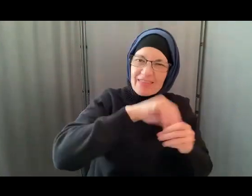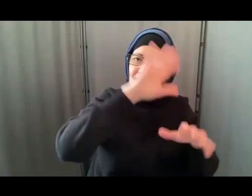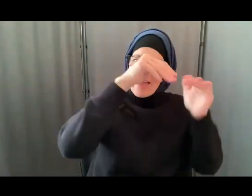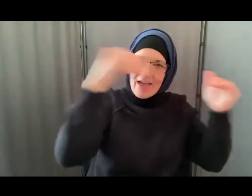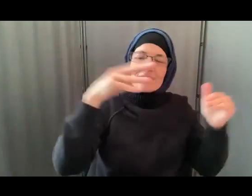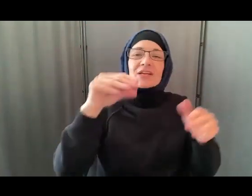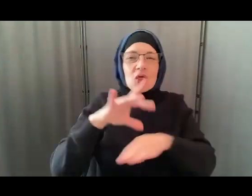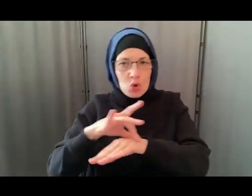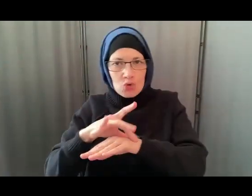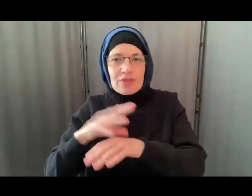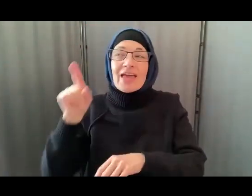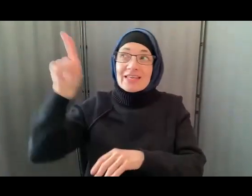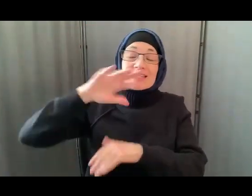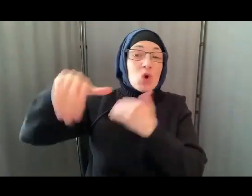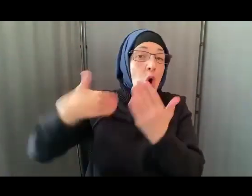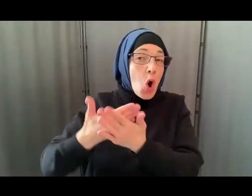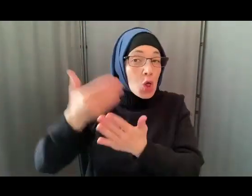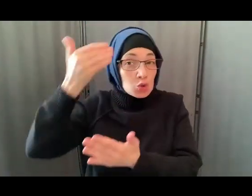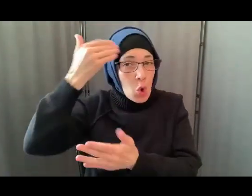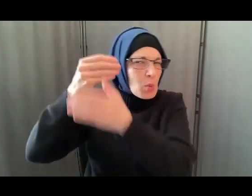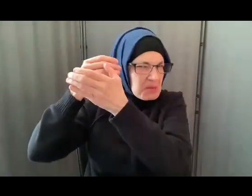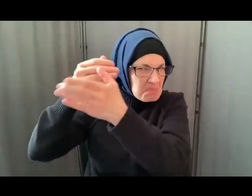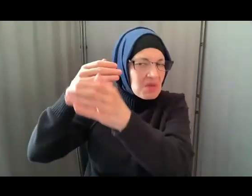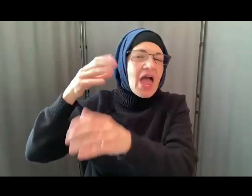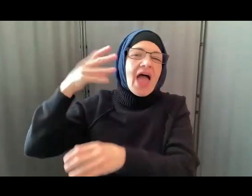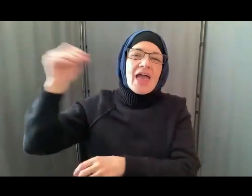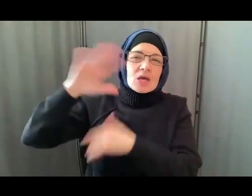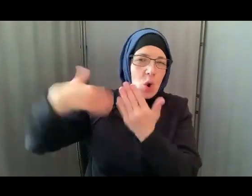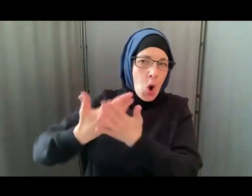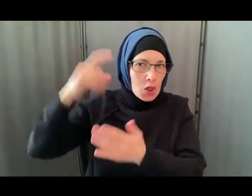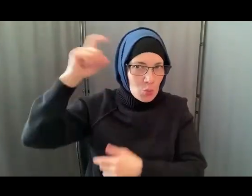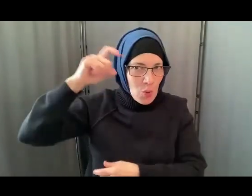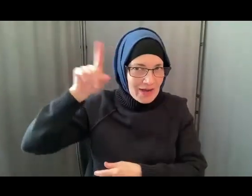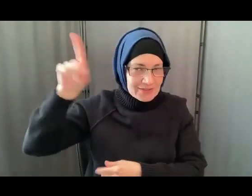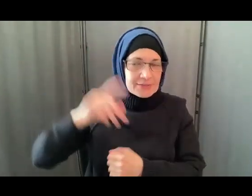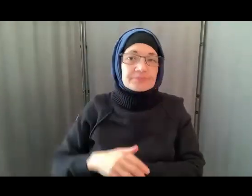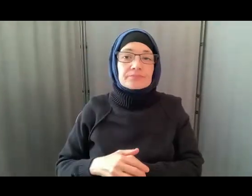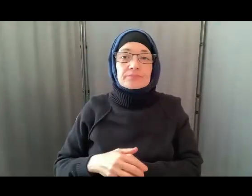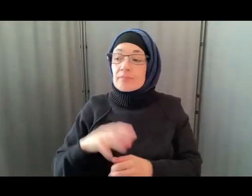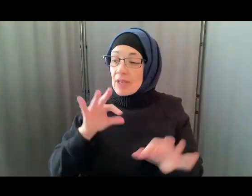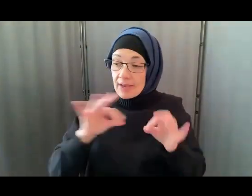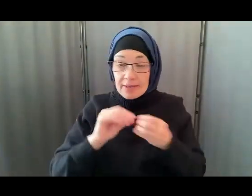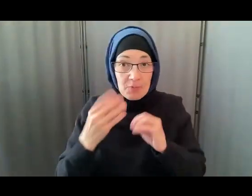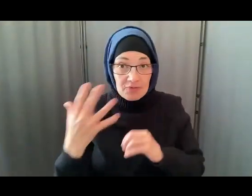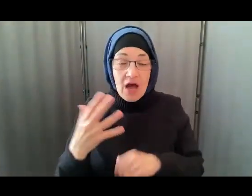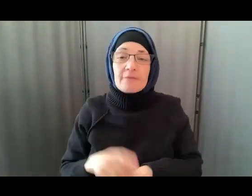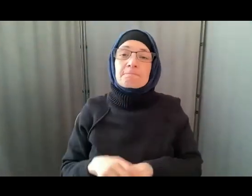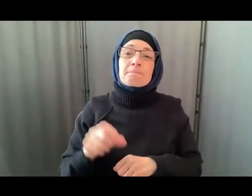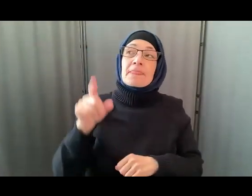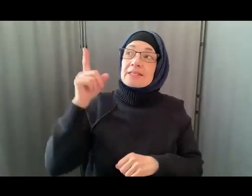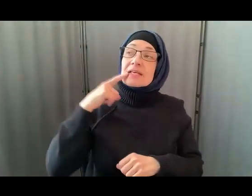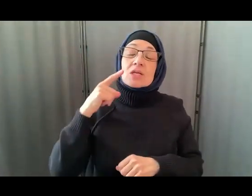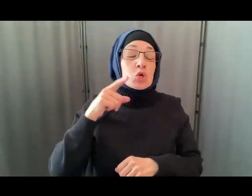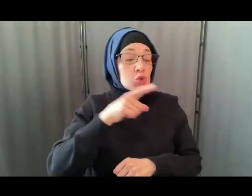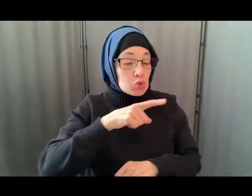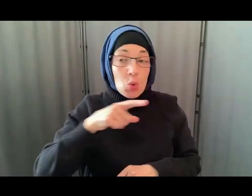Ayah number 5, it says, so that He admits believing men and believing women to the